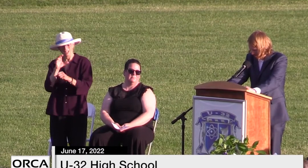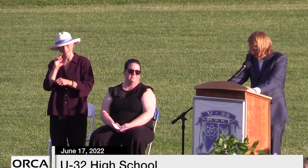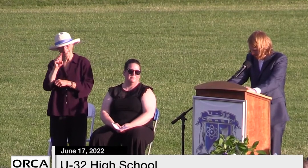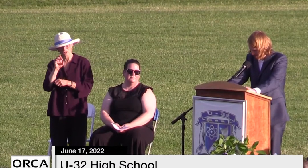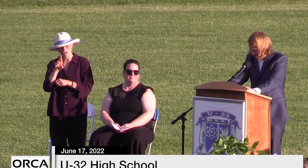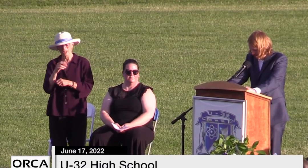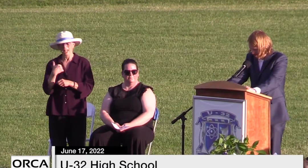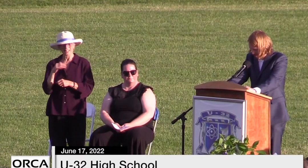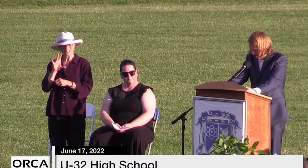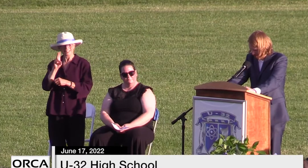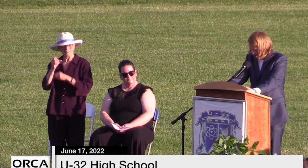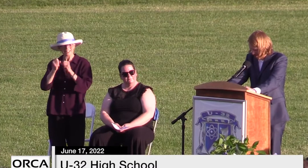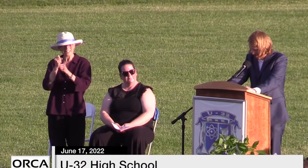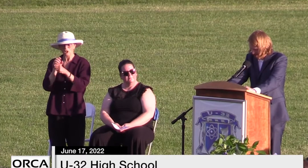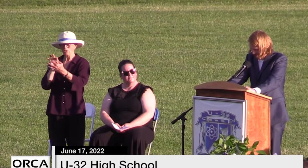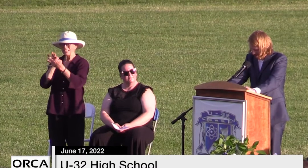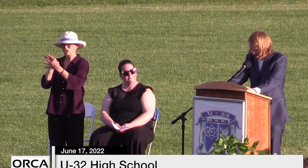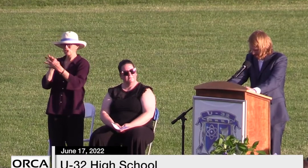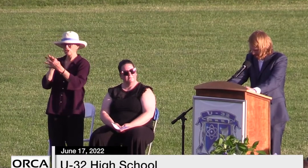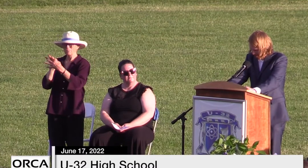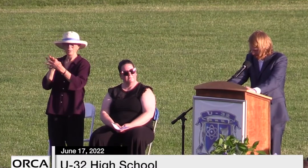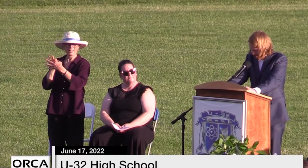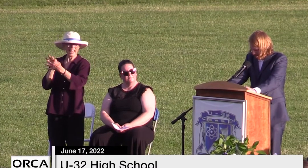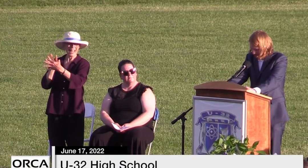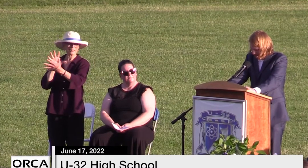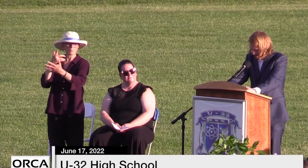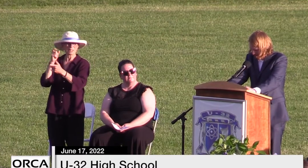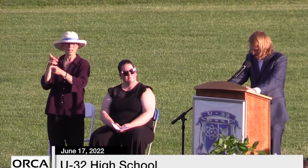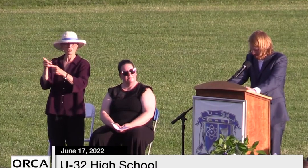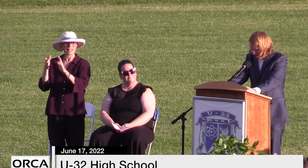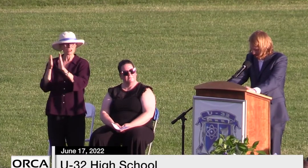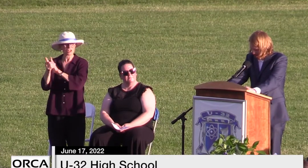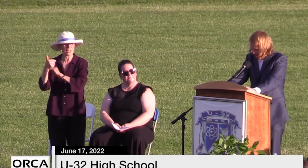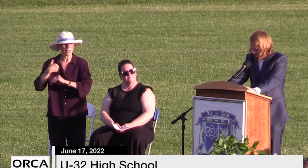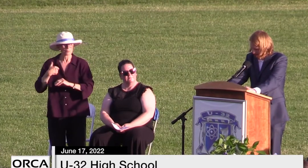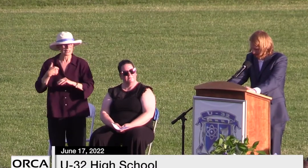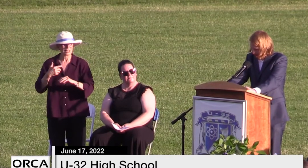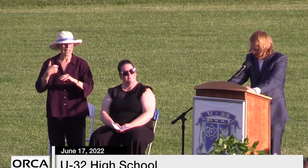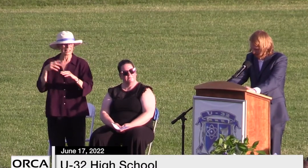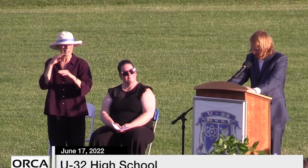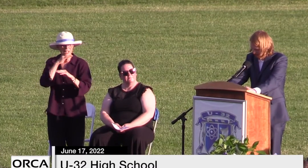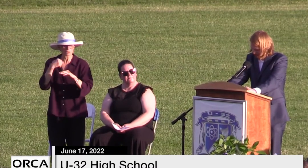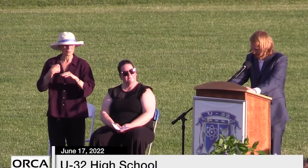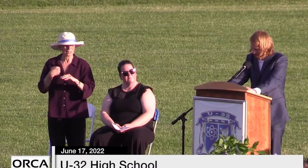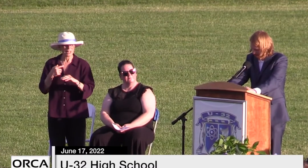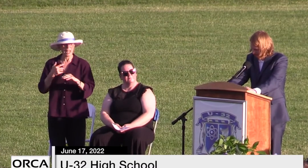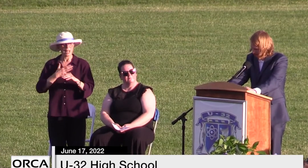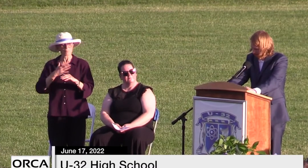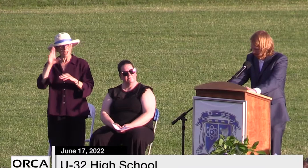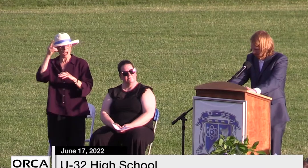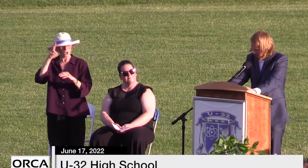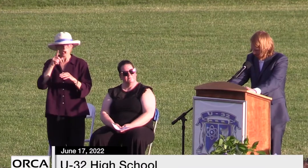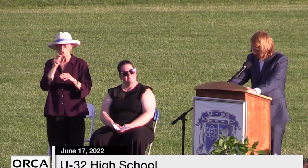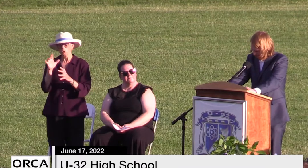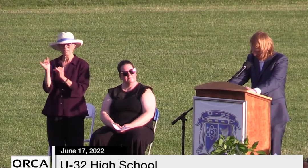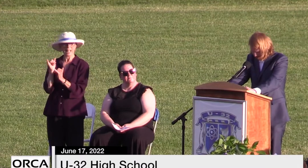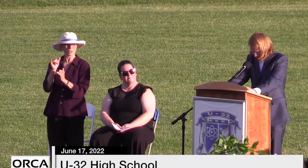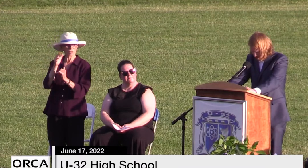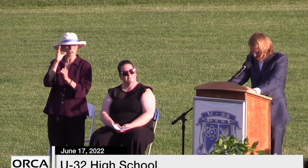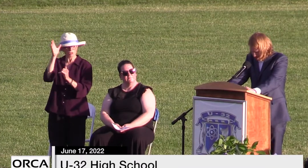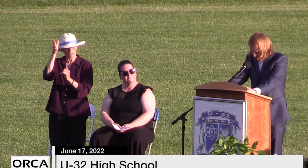7-year relationship end in being cheated on and lied to, and having my uncle, who was like a grandfather to me, die this year from